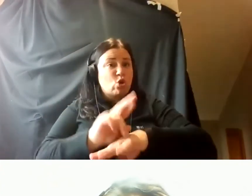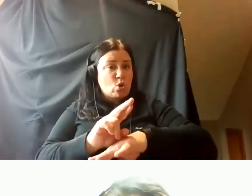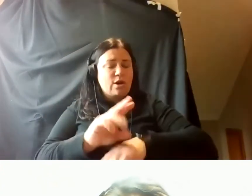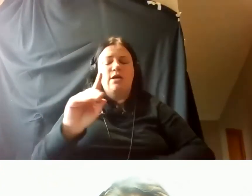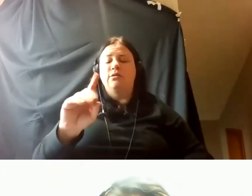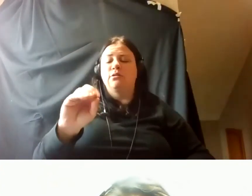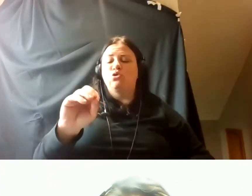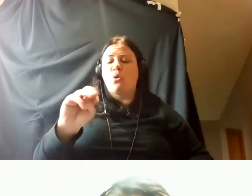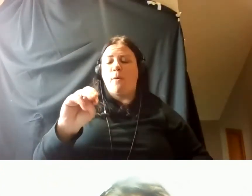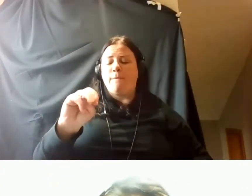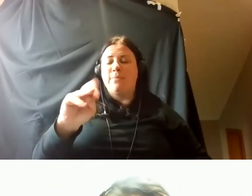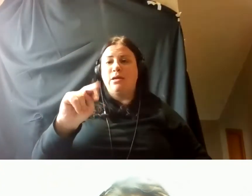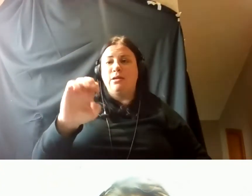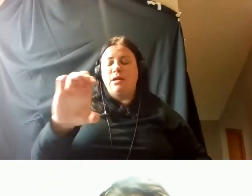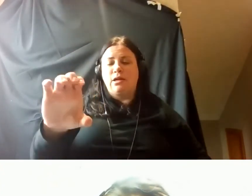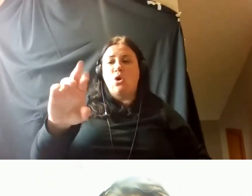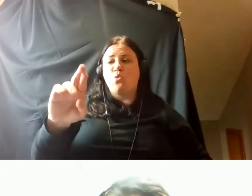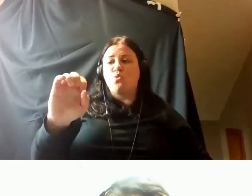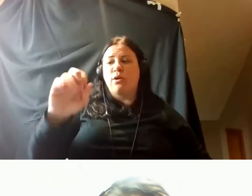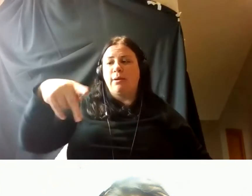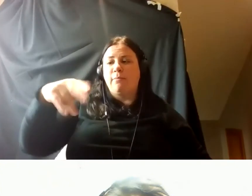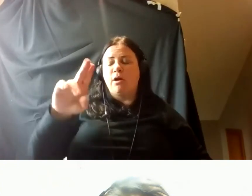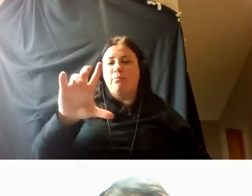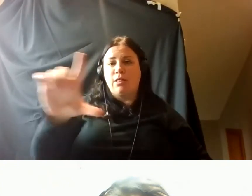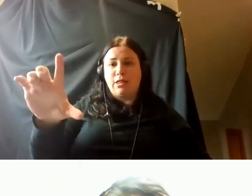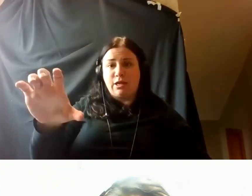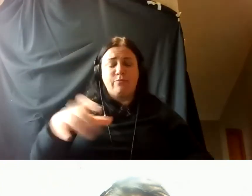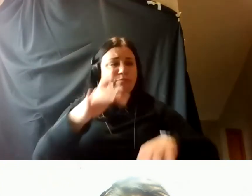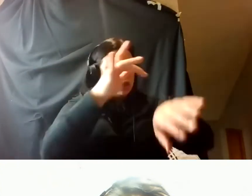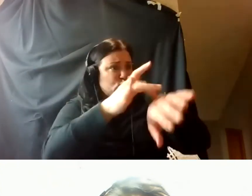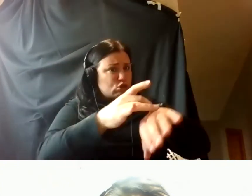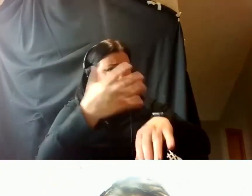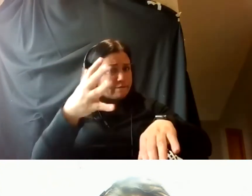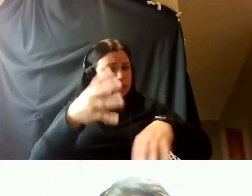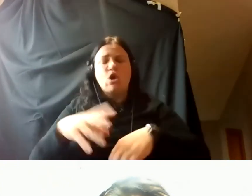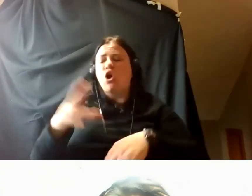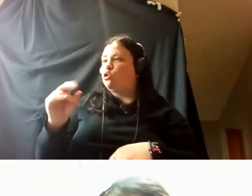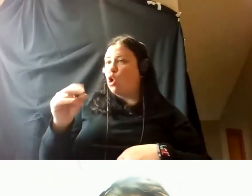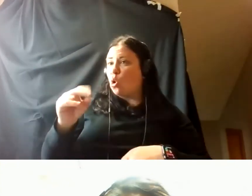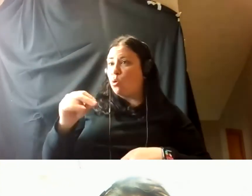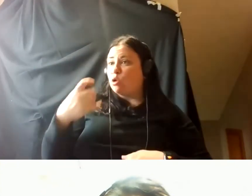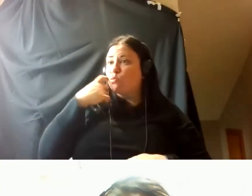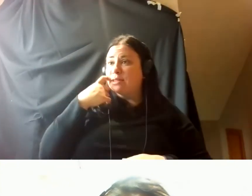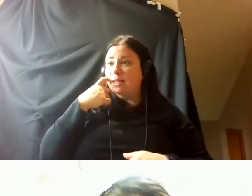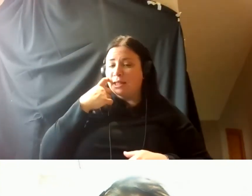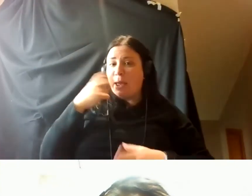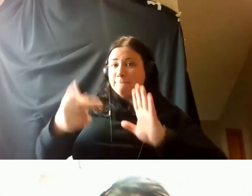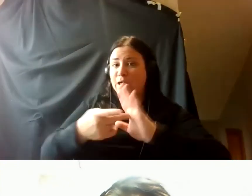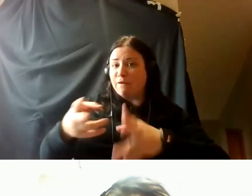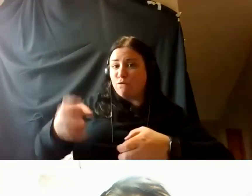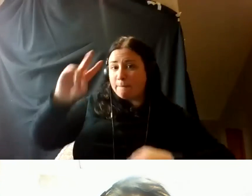Republic, DR. Perfect. So, have you been there before? No, I just got back from Mexico though. Oh, how was